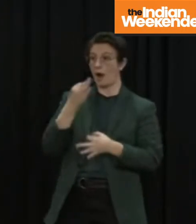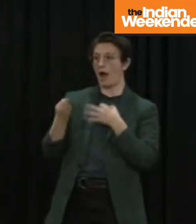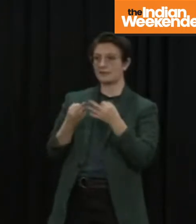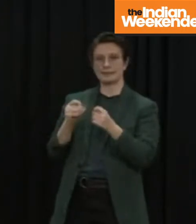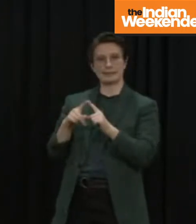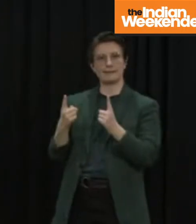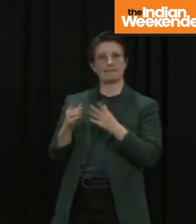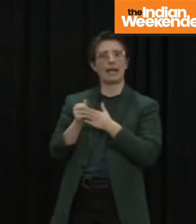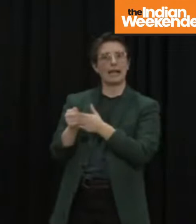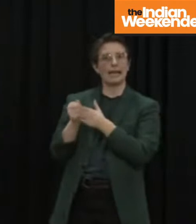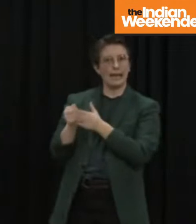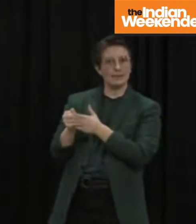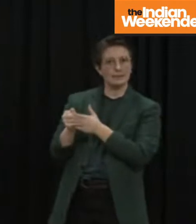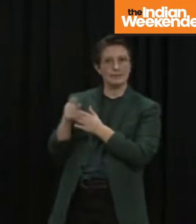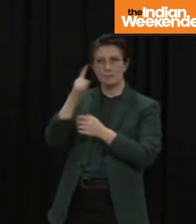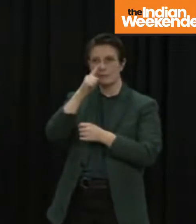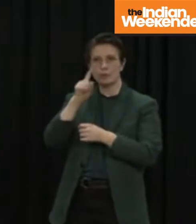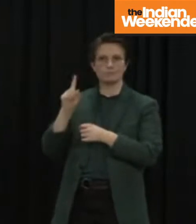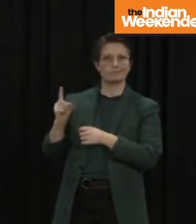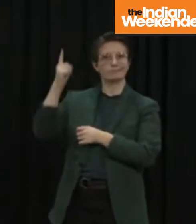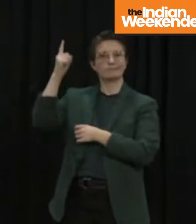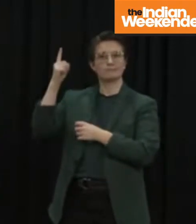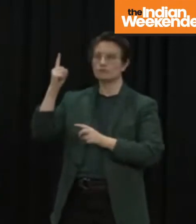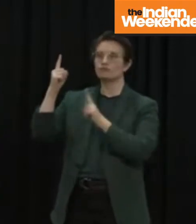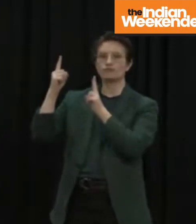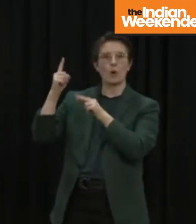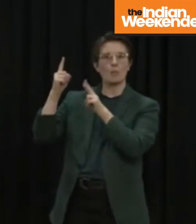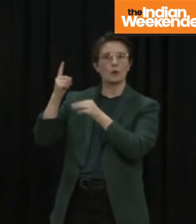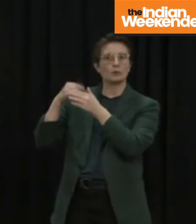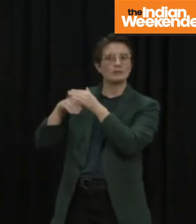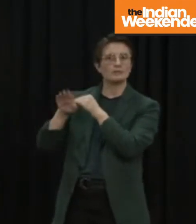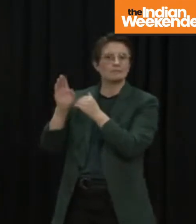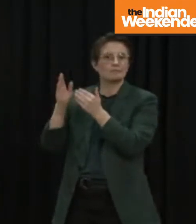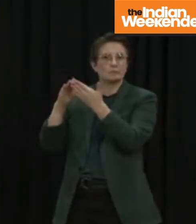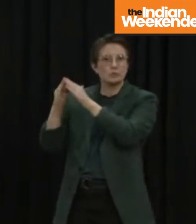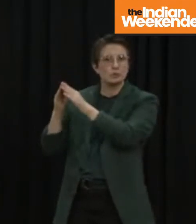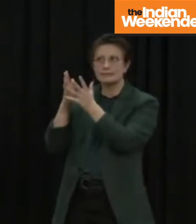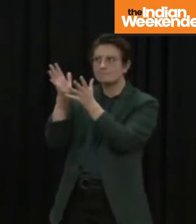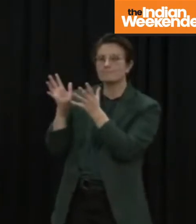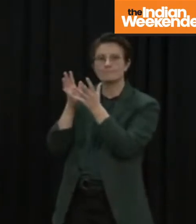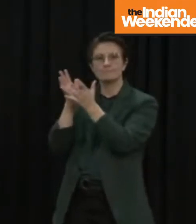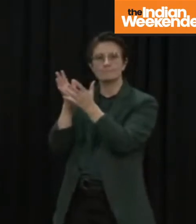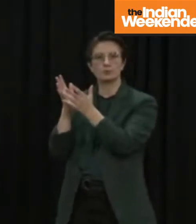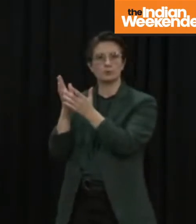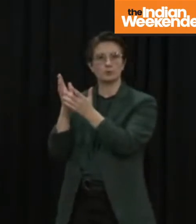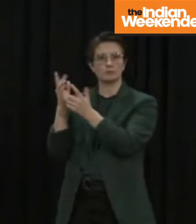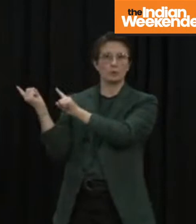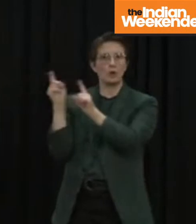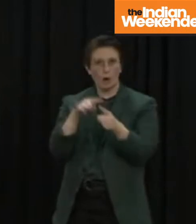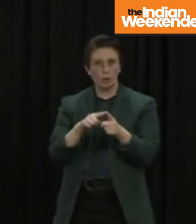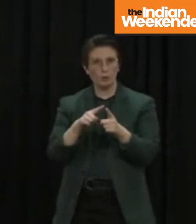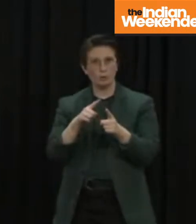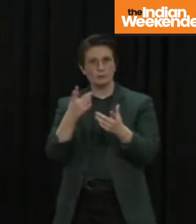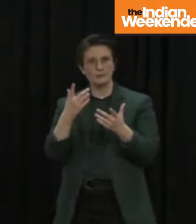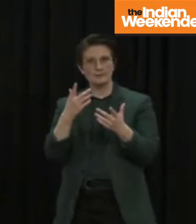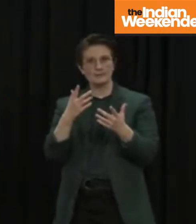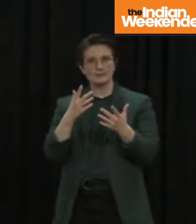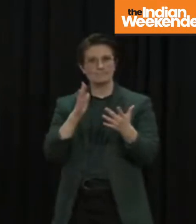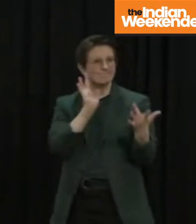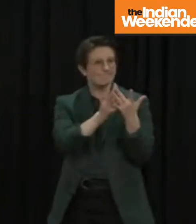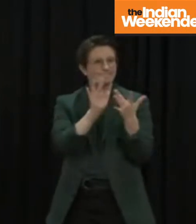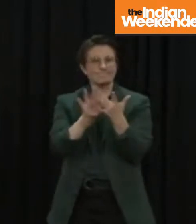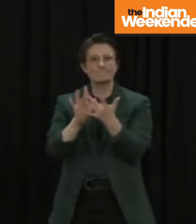political leaders, our community groups who have good connections in those communities to use that information that we're making publicly available to really target